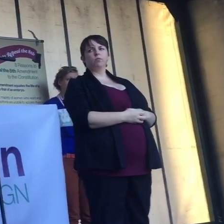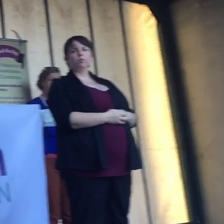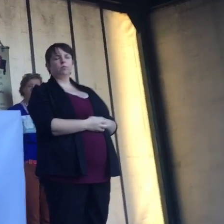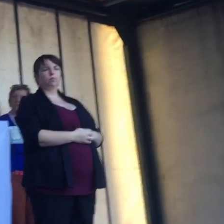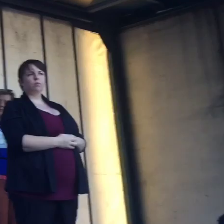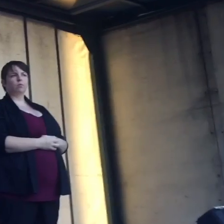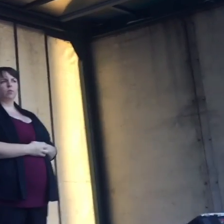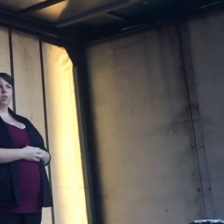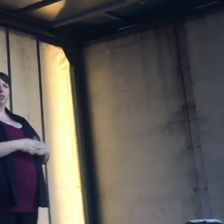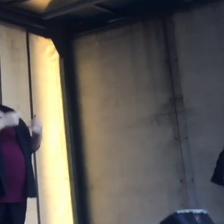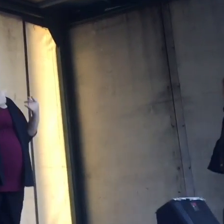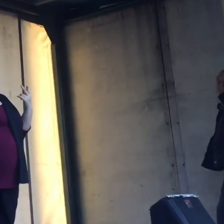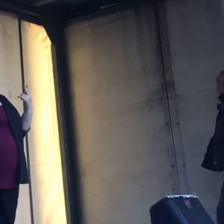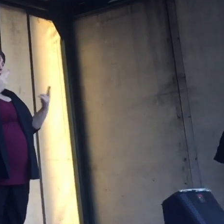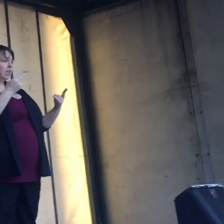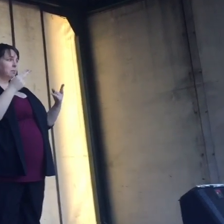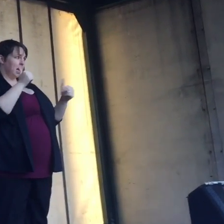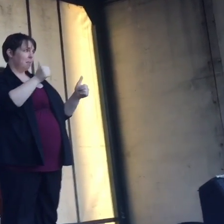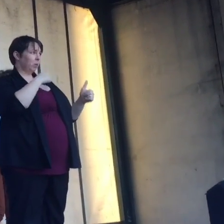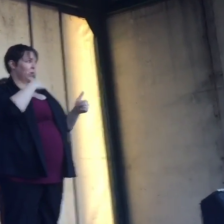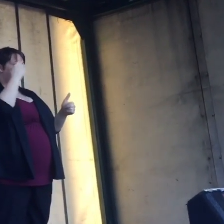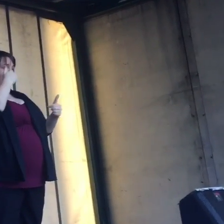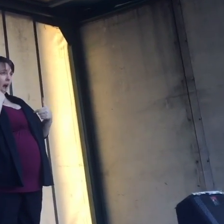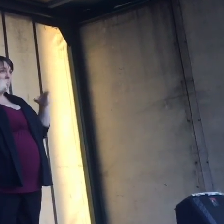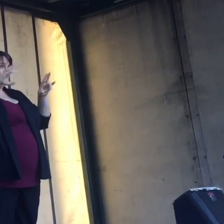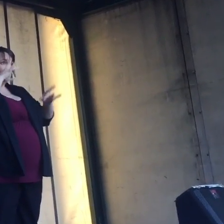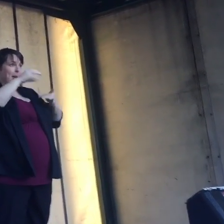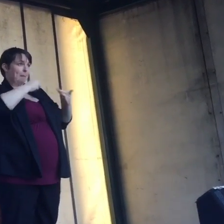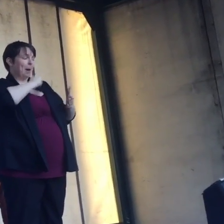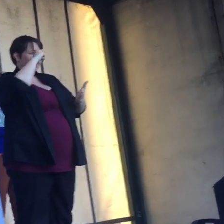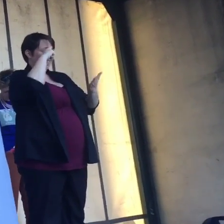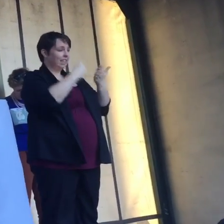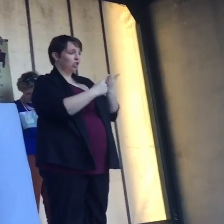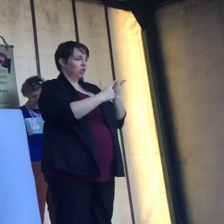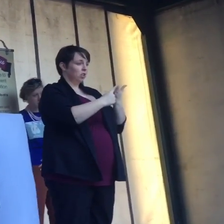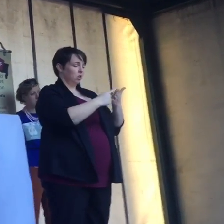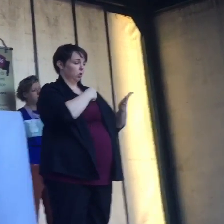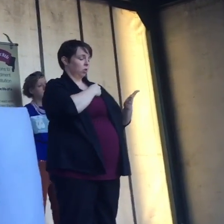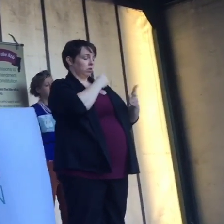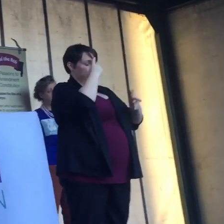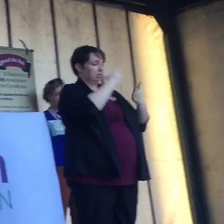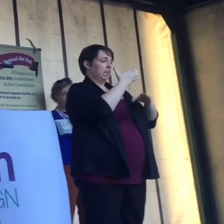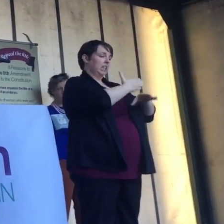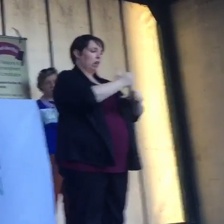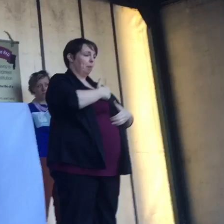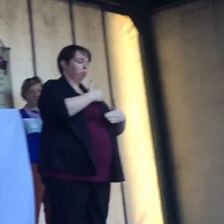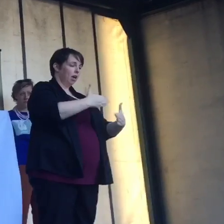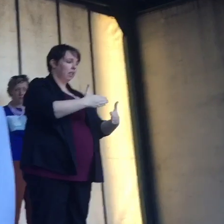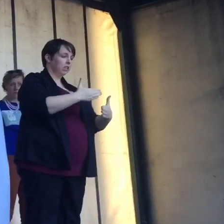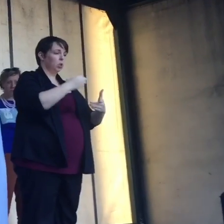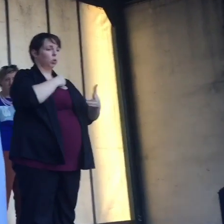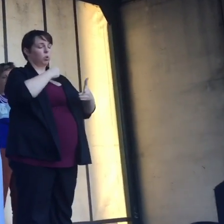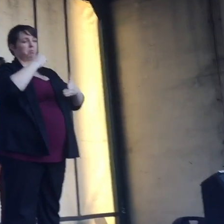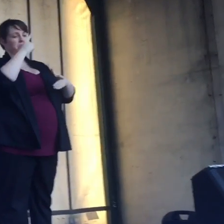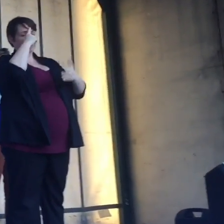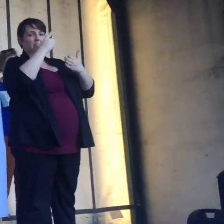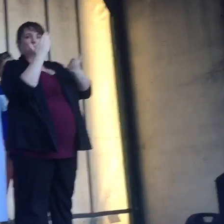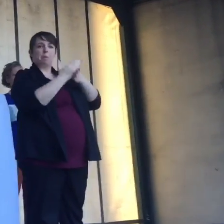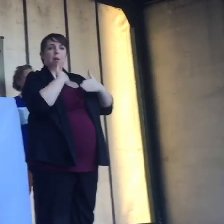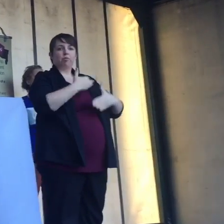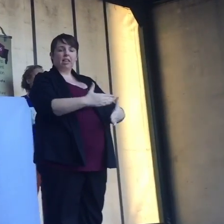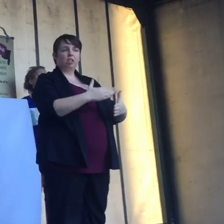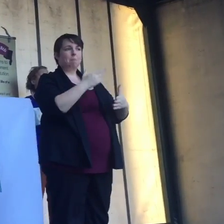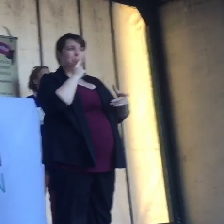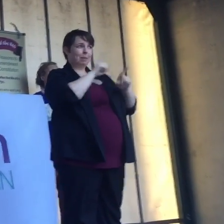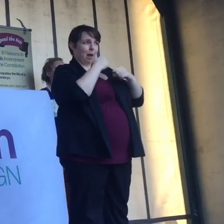It needs to be recognised that I can make my own decisions, not in choosing to end or choosing to continue my pregnancy, but in choosing where and how I want to give